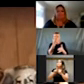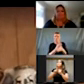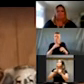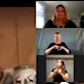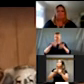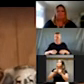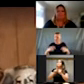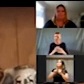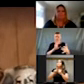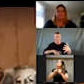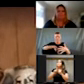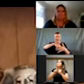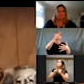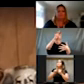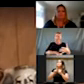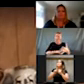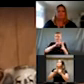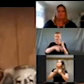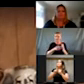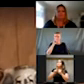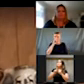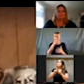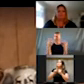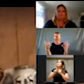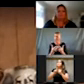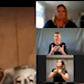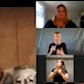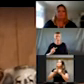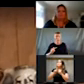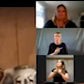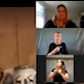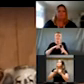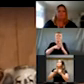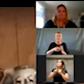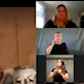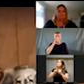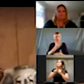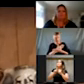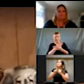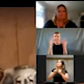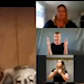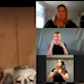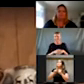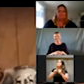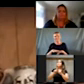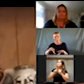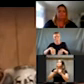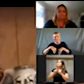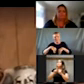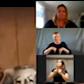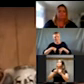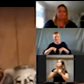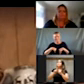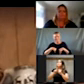remove barriers for disabled people? As disabled people, we need to be clear that we won't settle for anything less than